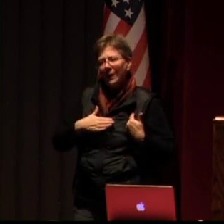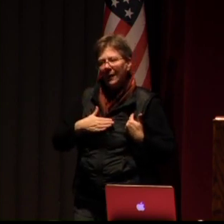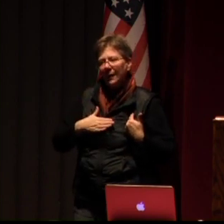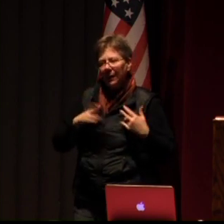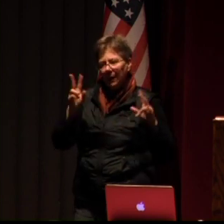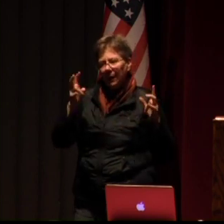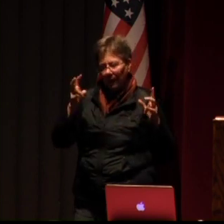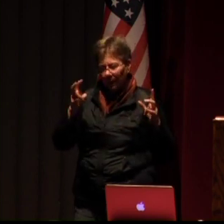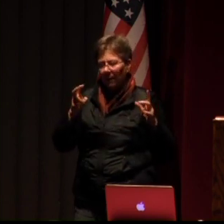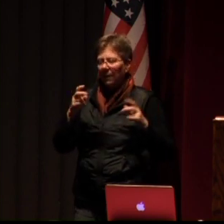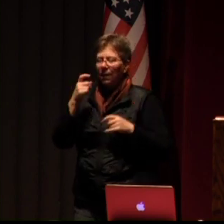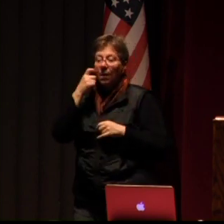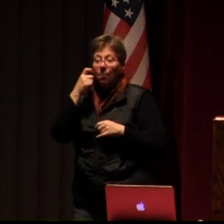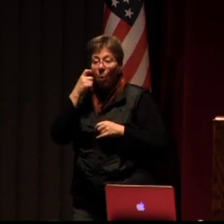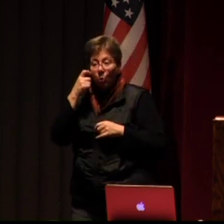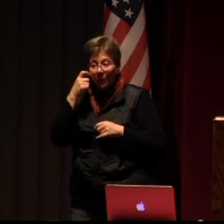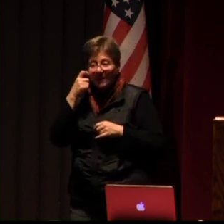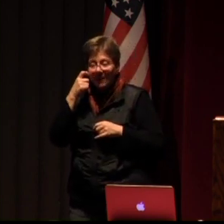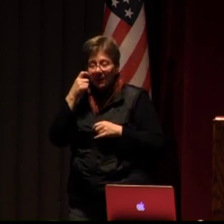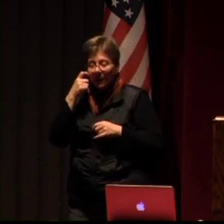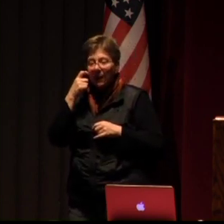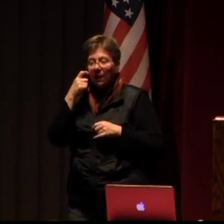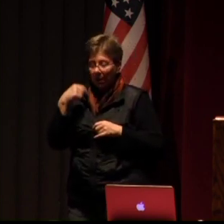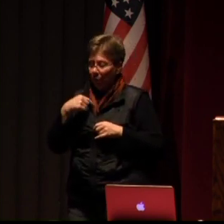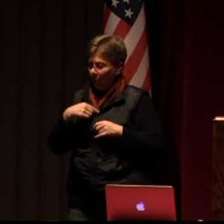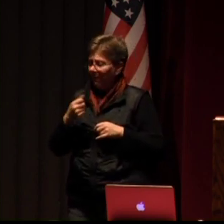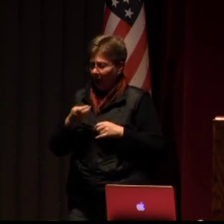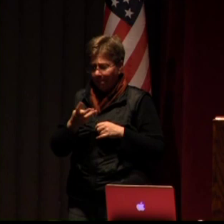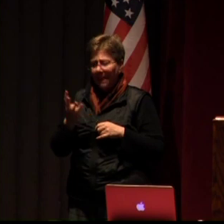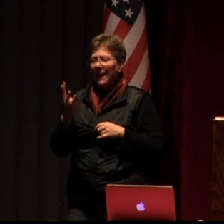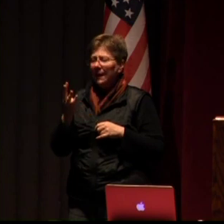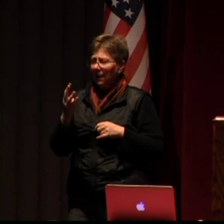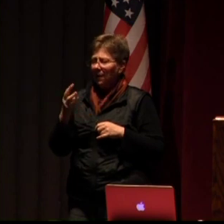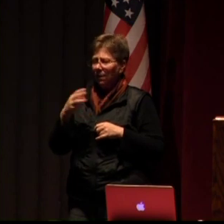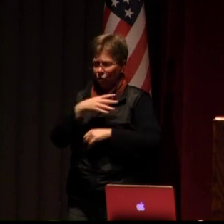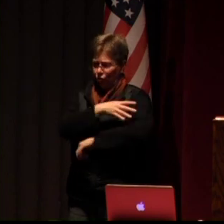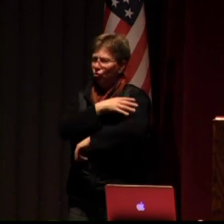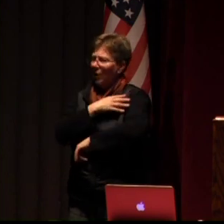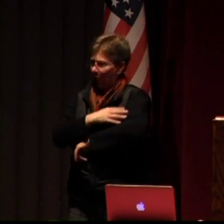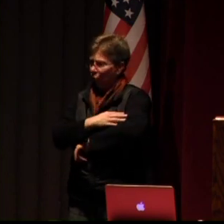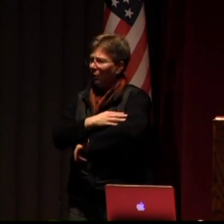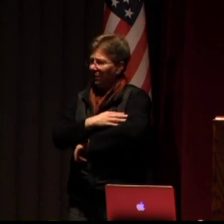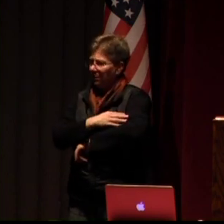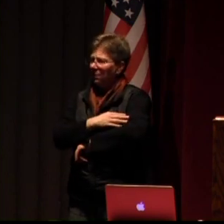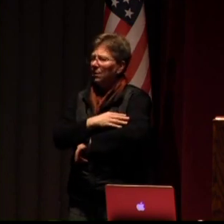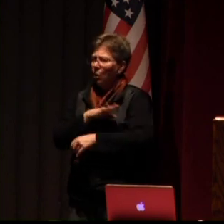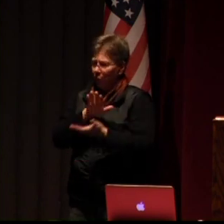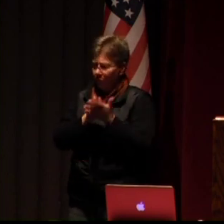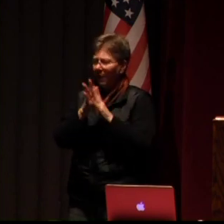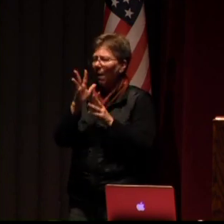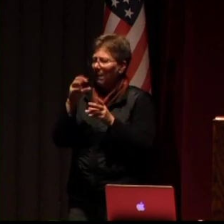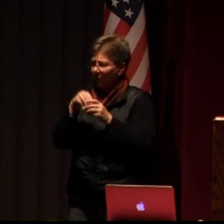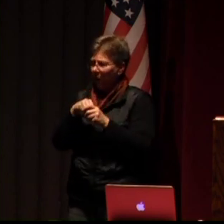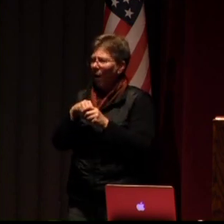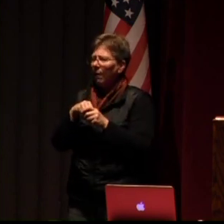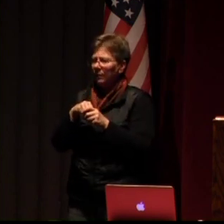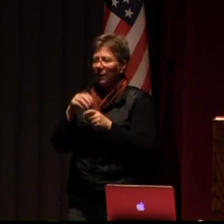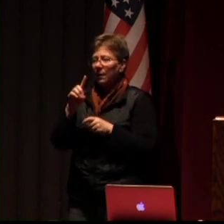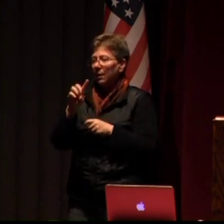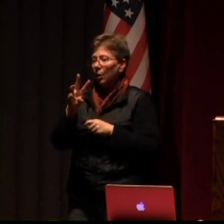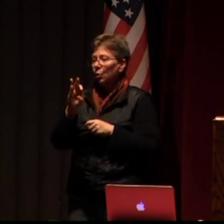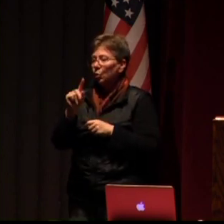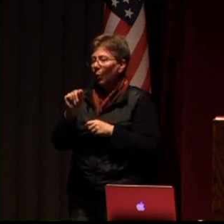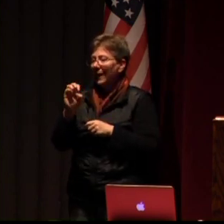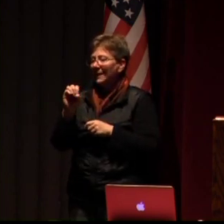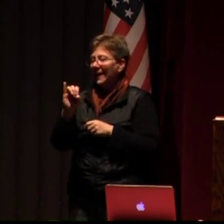You know, more recently, we have certainly had many generals who have been very prominent in American politics. One just has to think about Dwight Eisenhower,